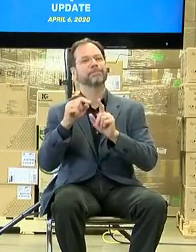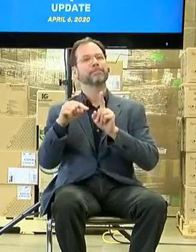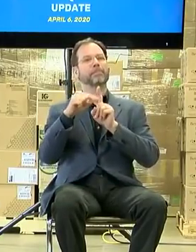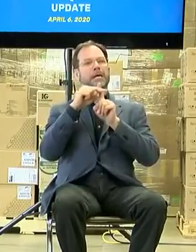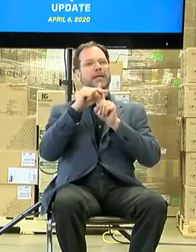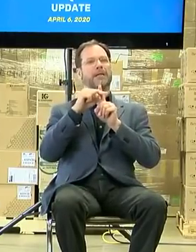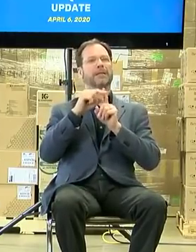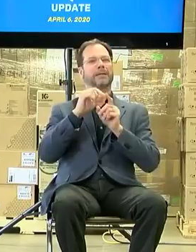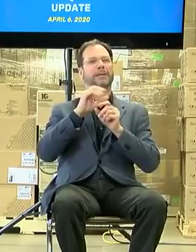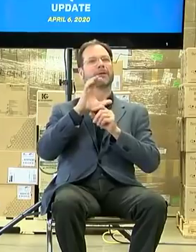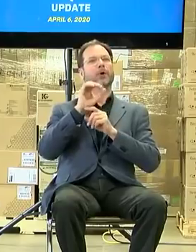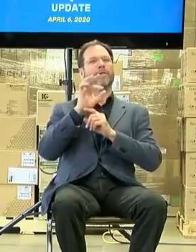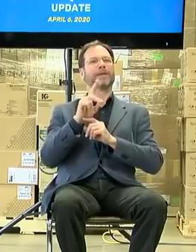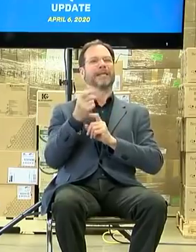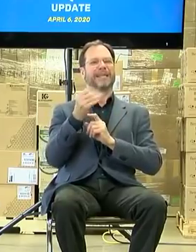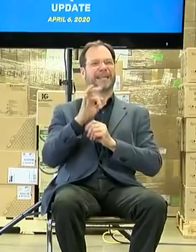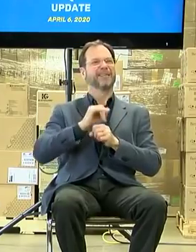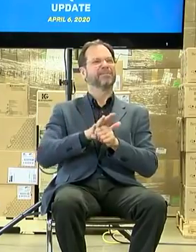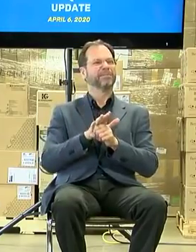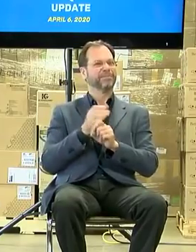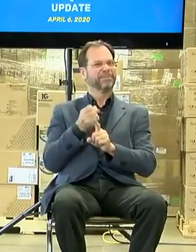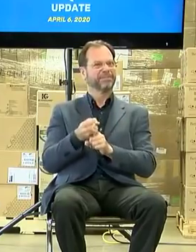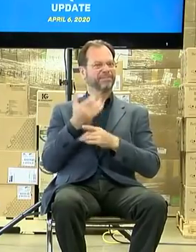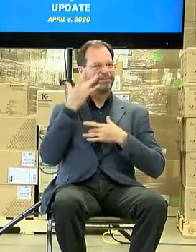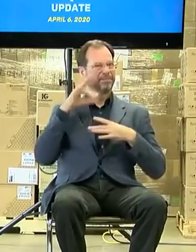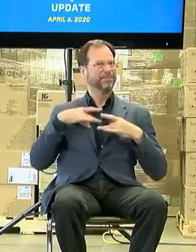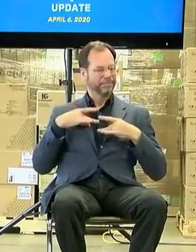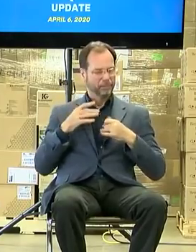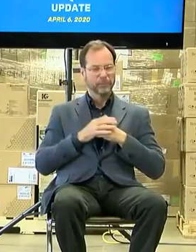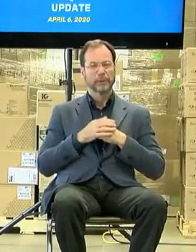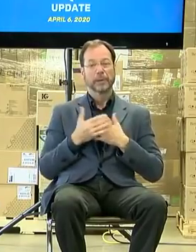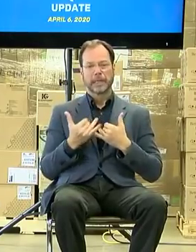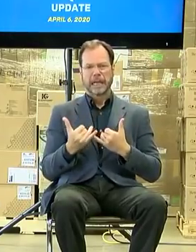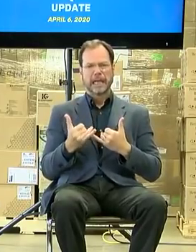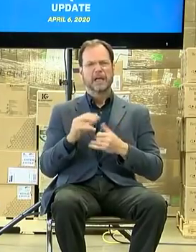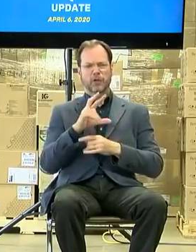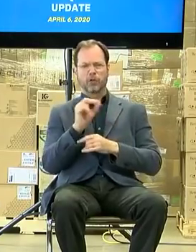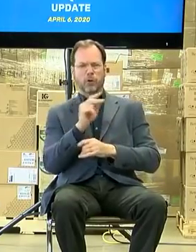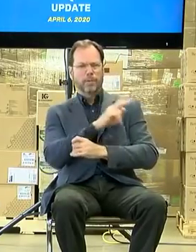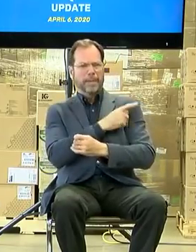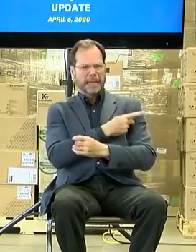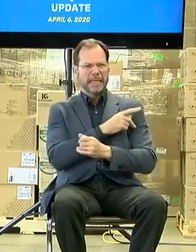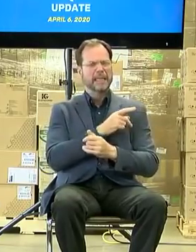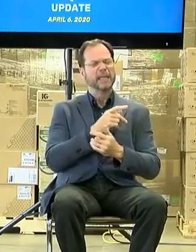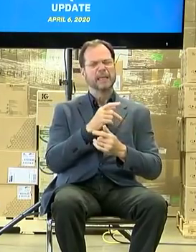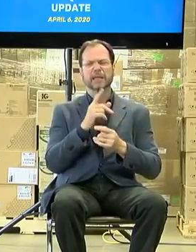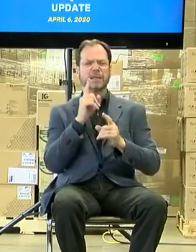COVID-19. As of today, about 30 patients are being tested with the